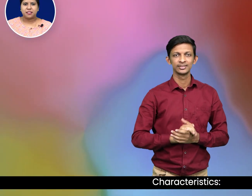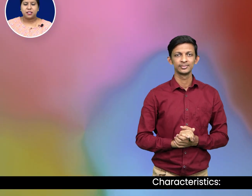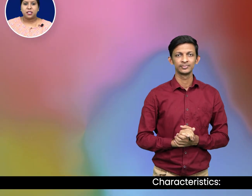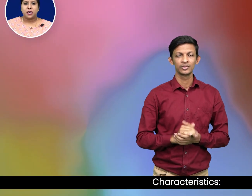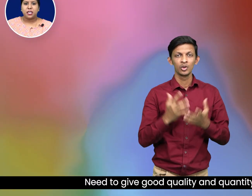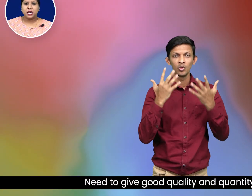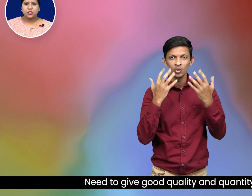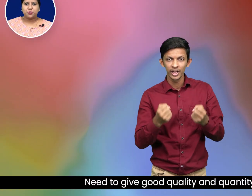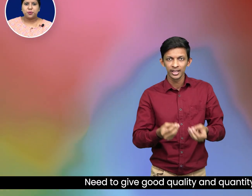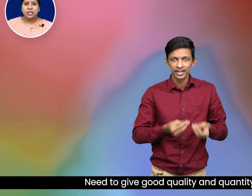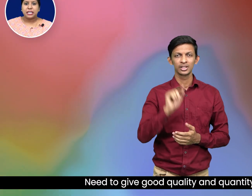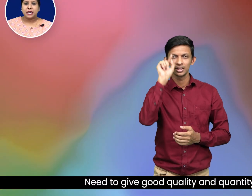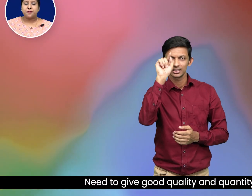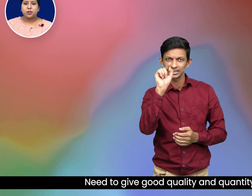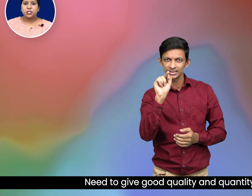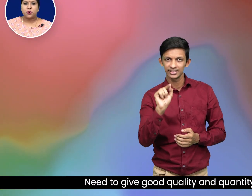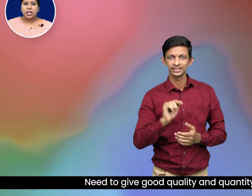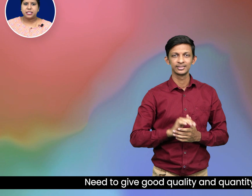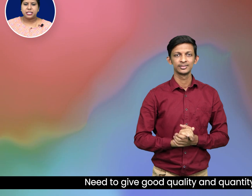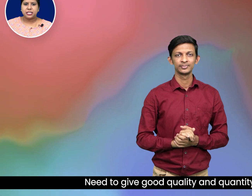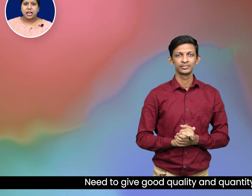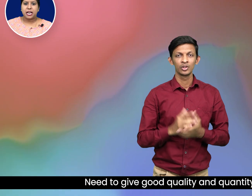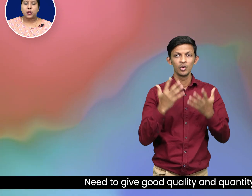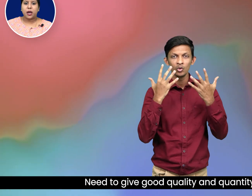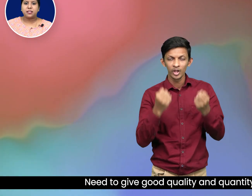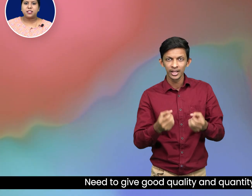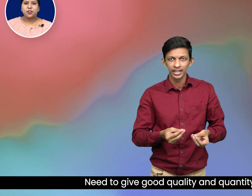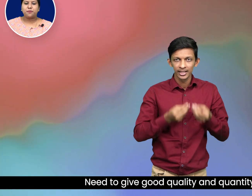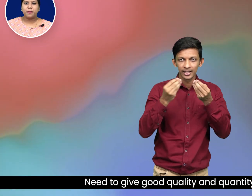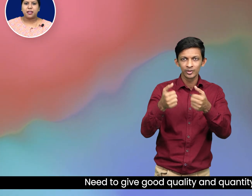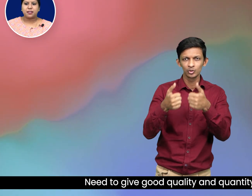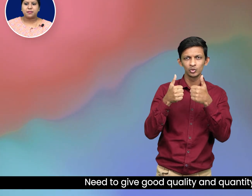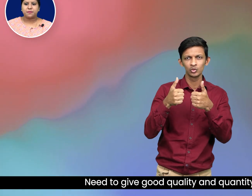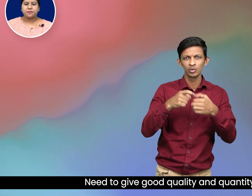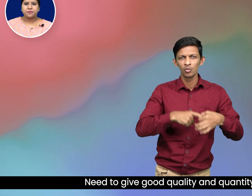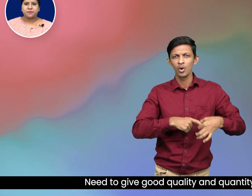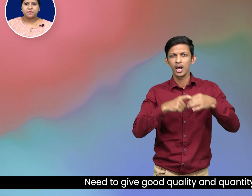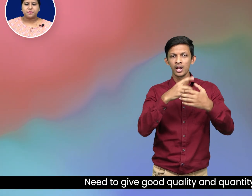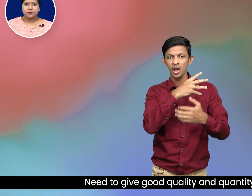Characteristics: need to give good quality and quantity of milk.